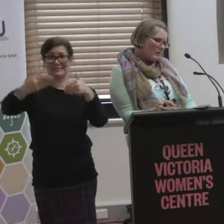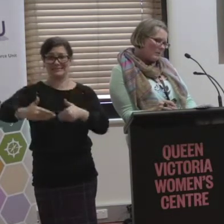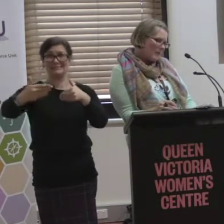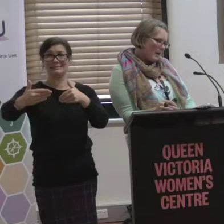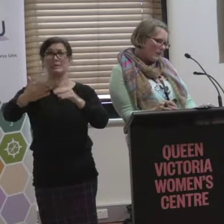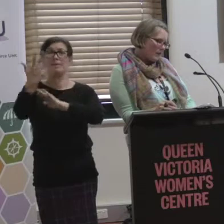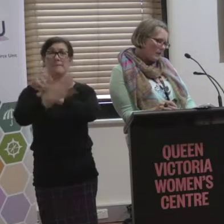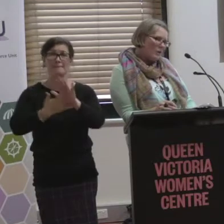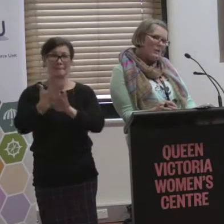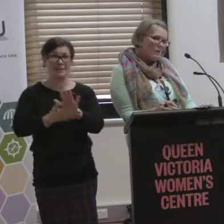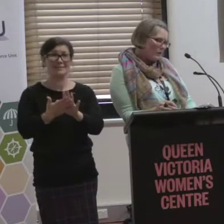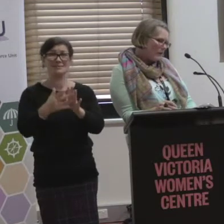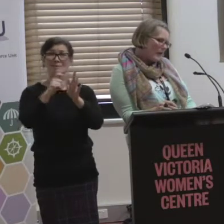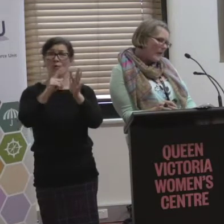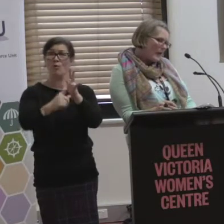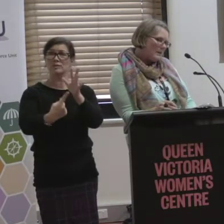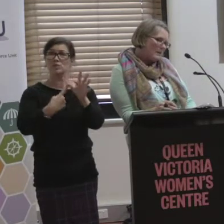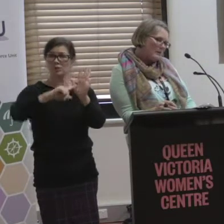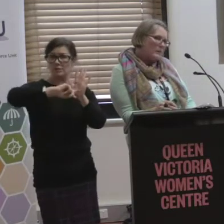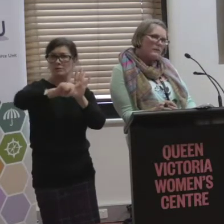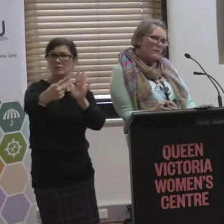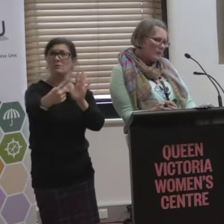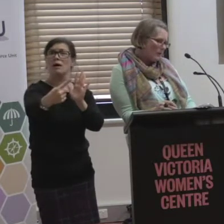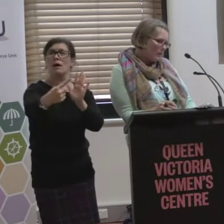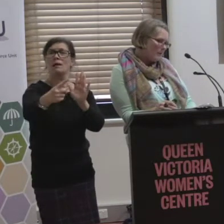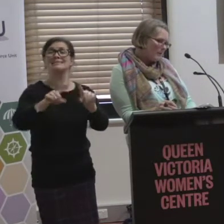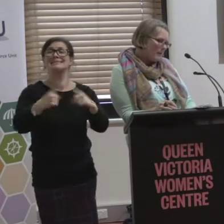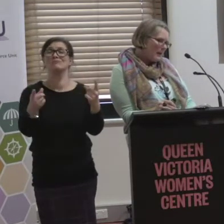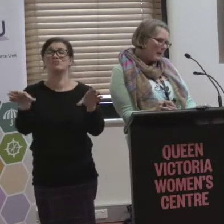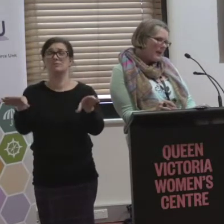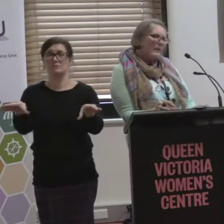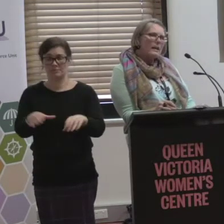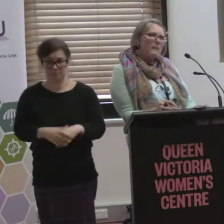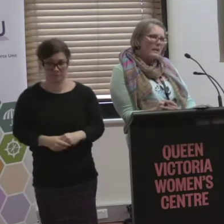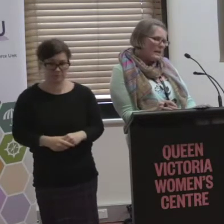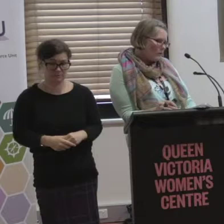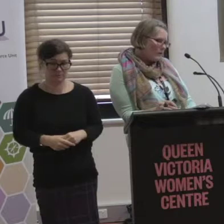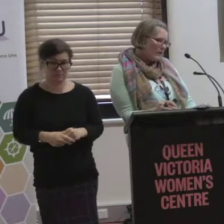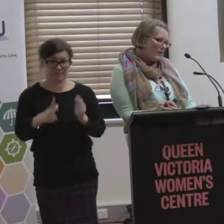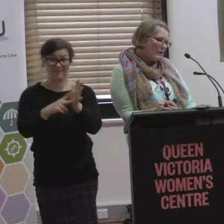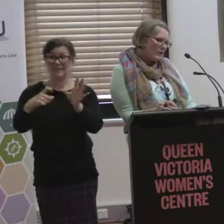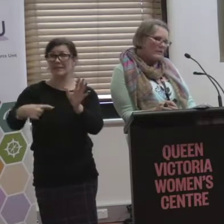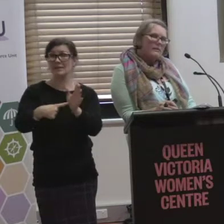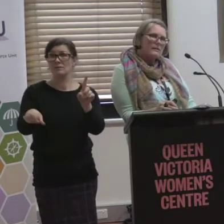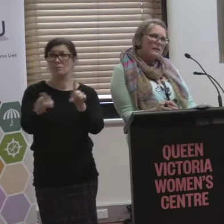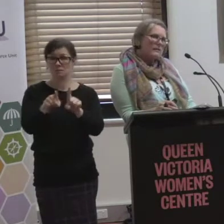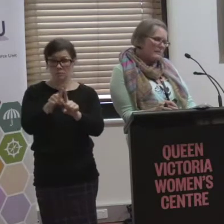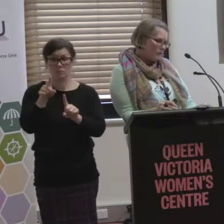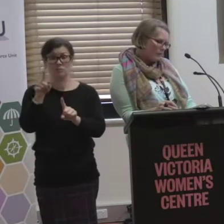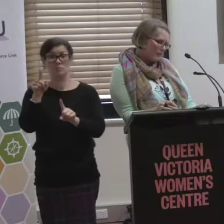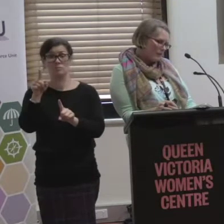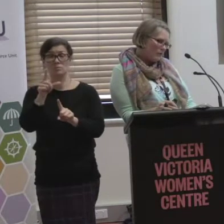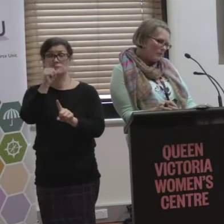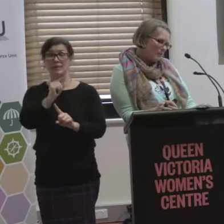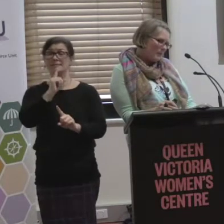of enduring powers of attorneys also, and supportive attorney appointments. And VCAT also have the authority to consent to